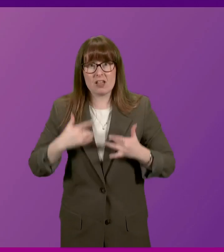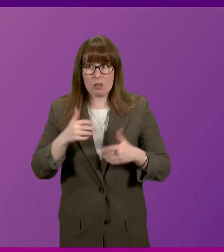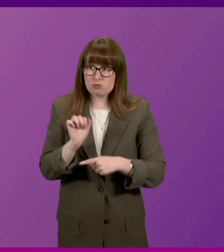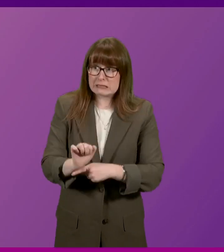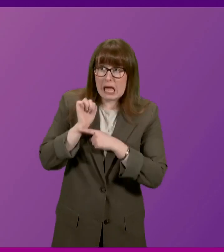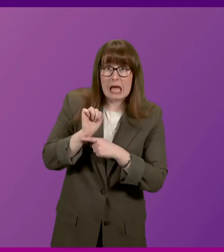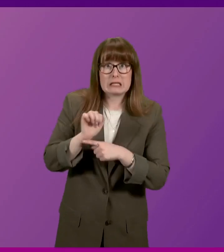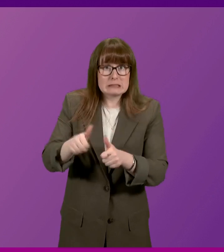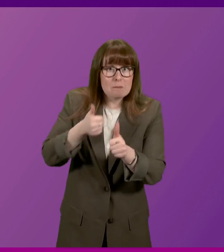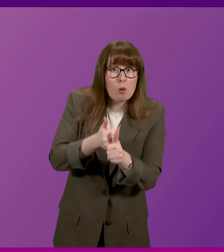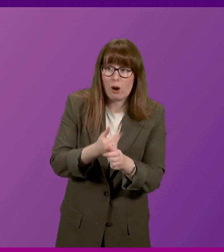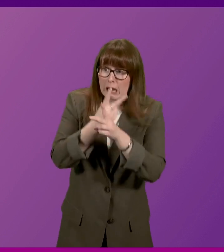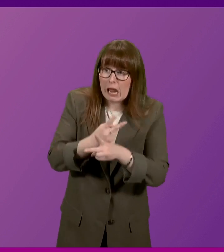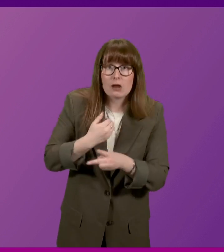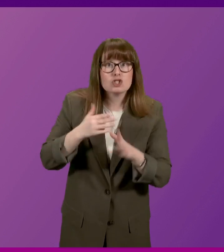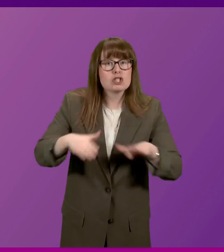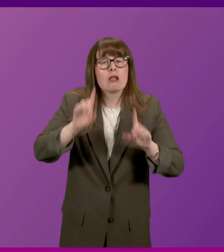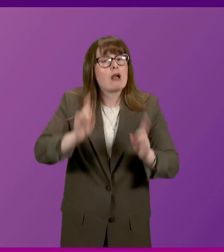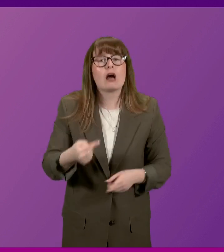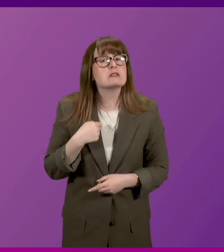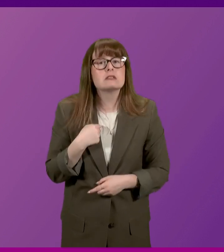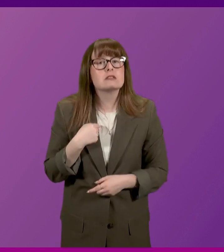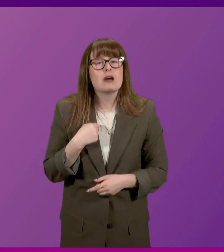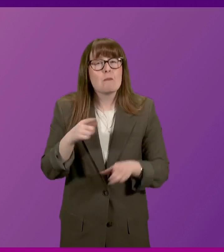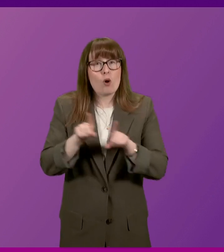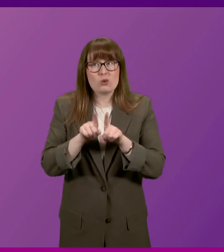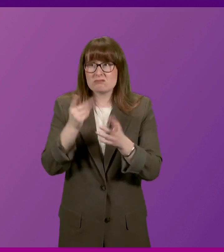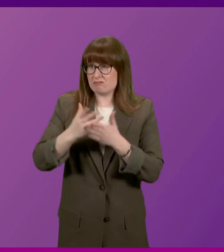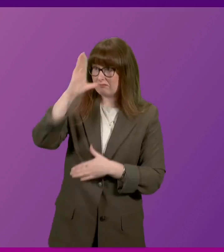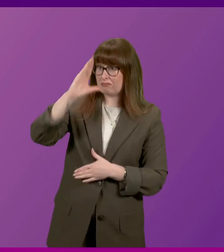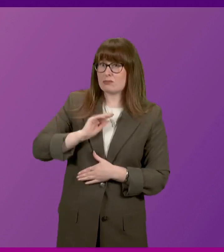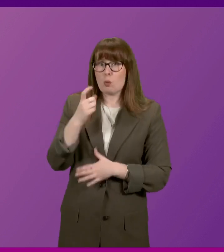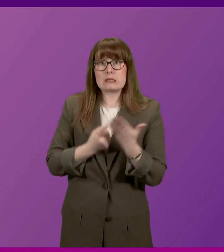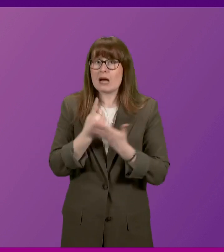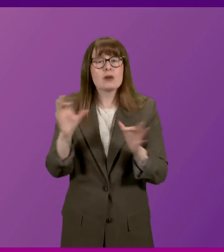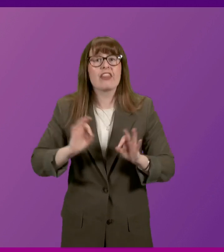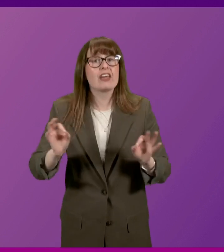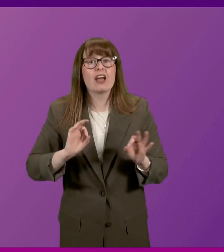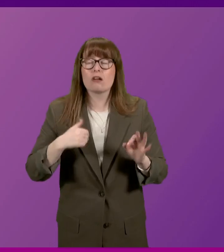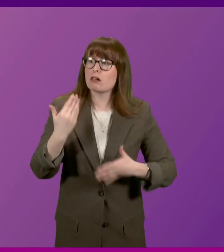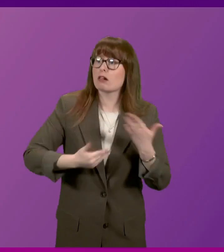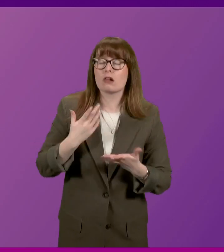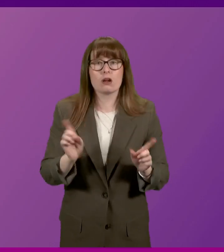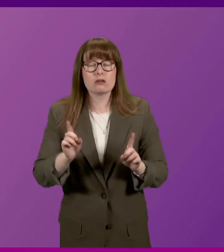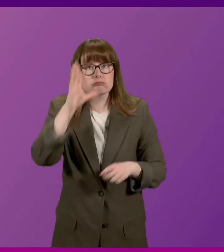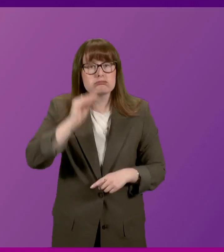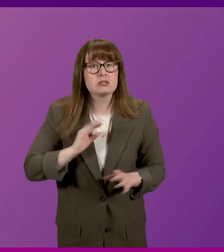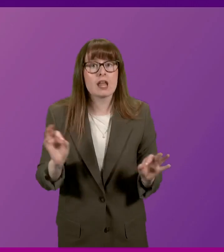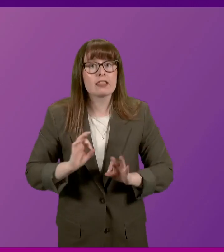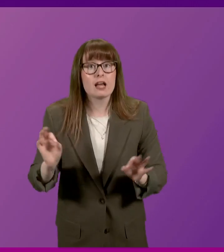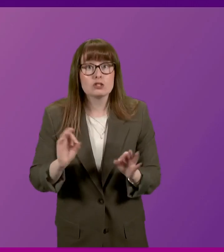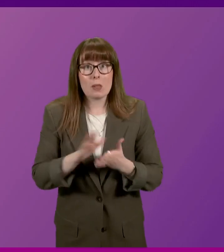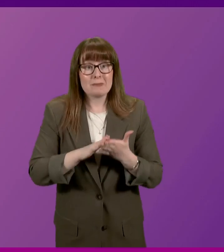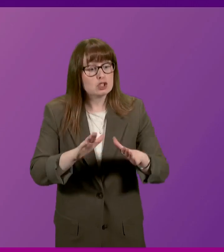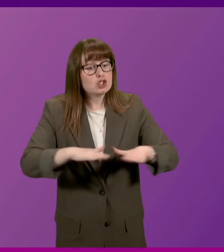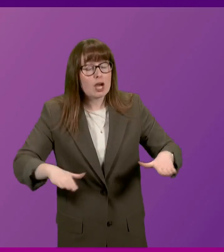or support or care for their child, but furthermore, they're not even informed about what's going on. So the child is therefore